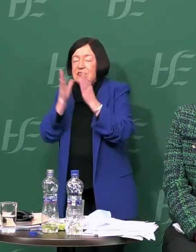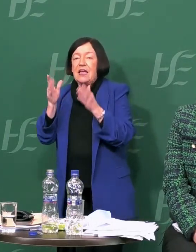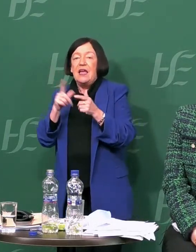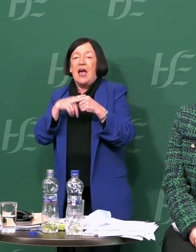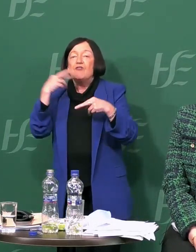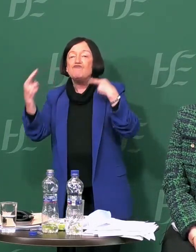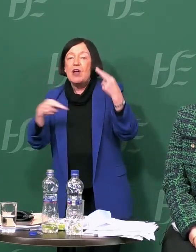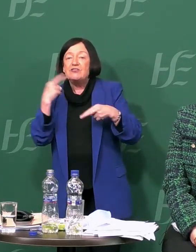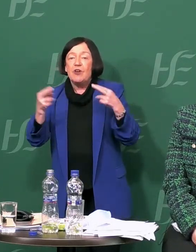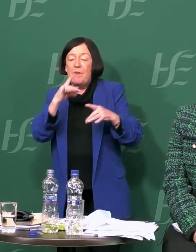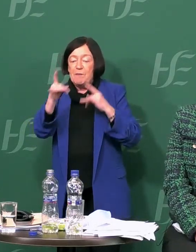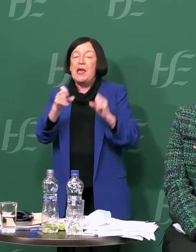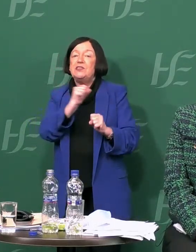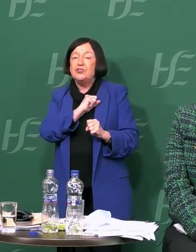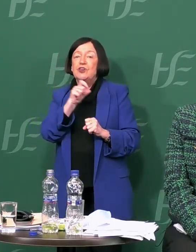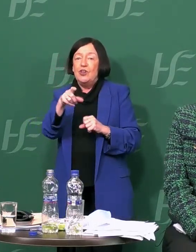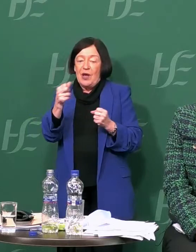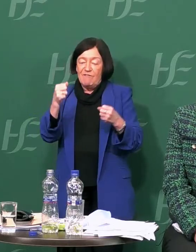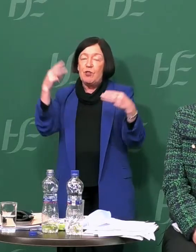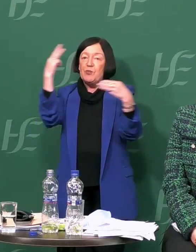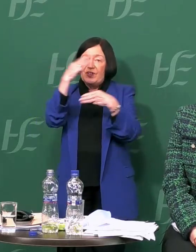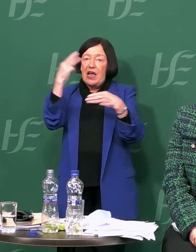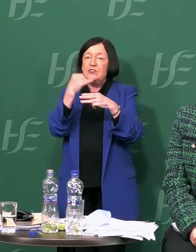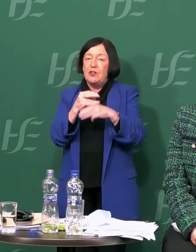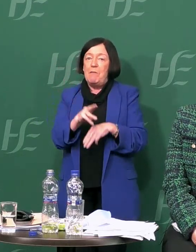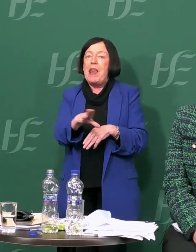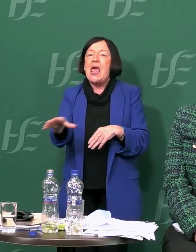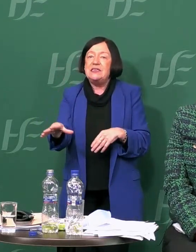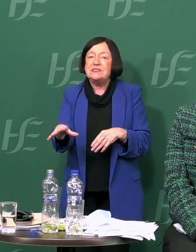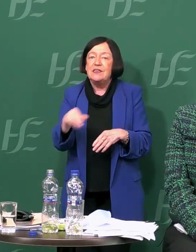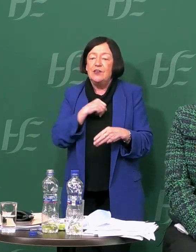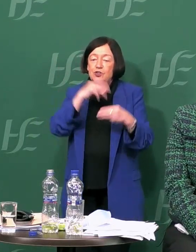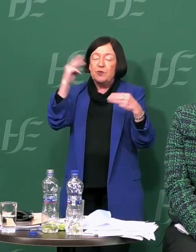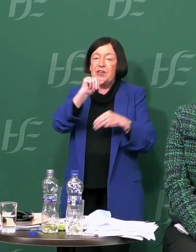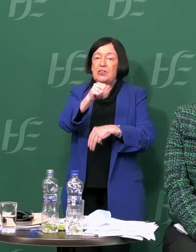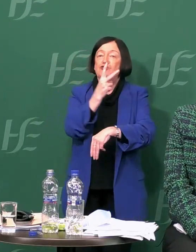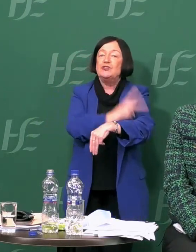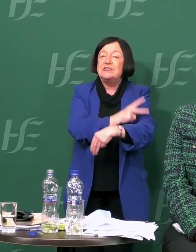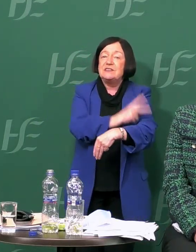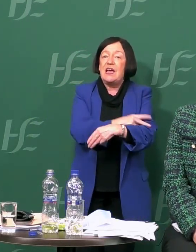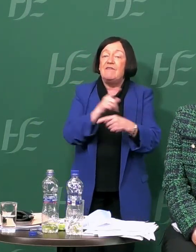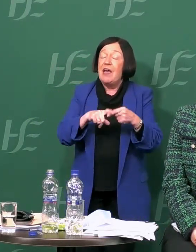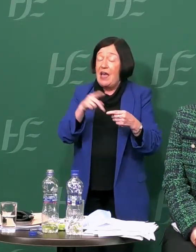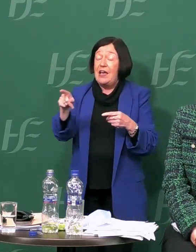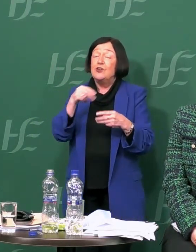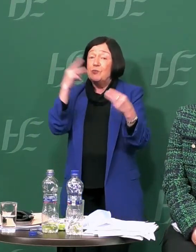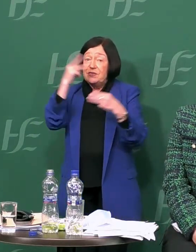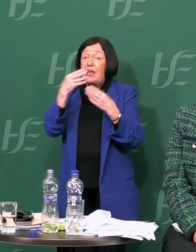restaurants and others, make sure you have the protections in place that protect your staff and protect the public.